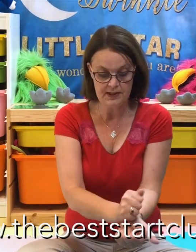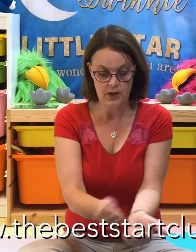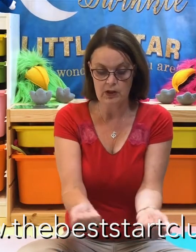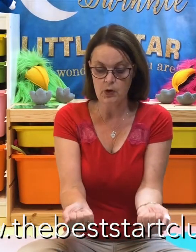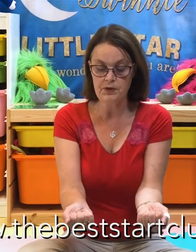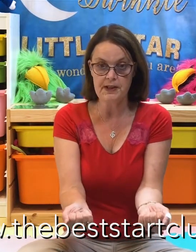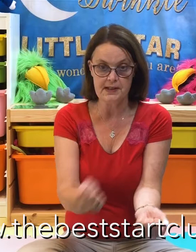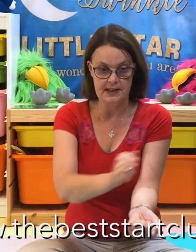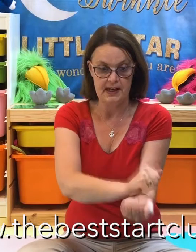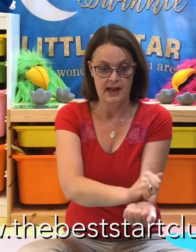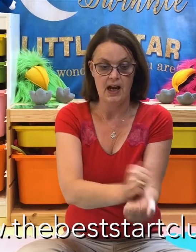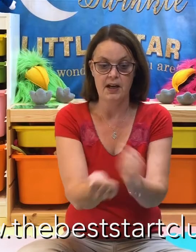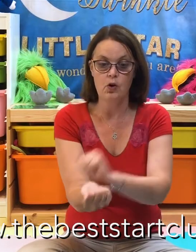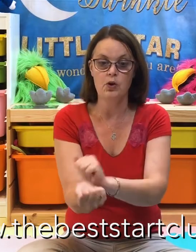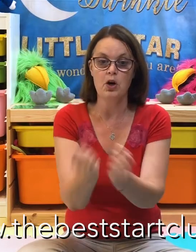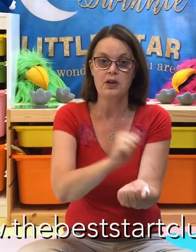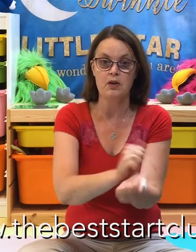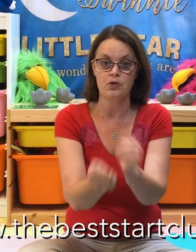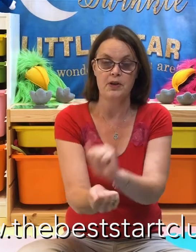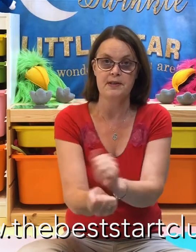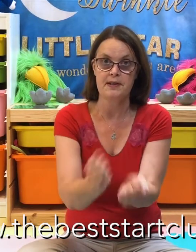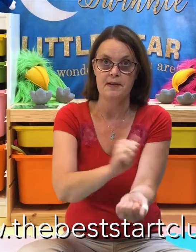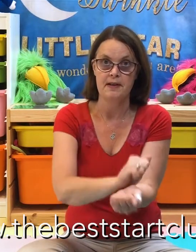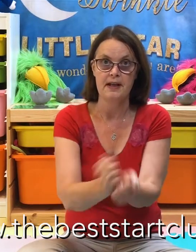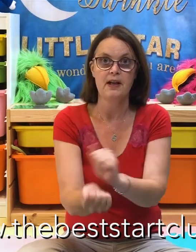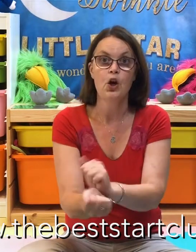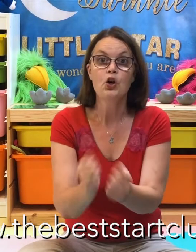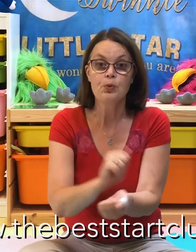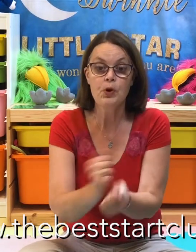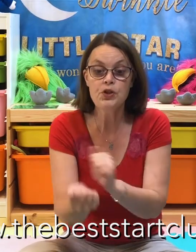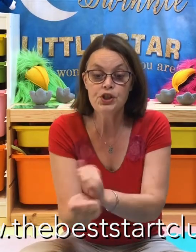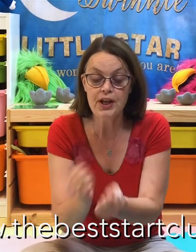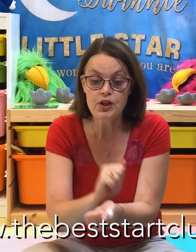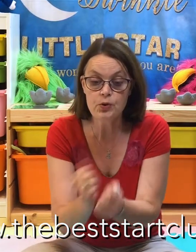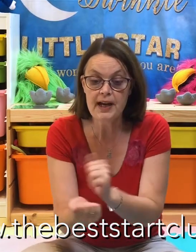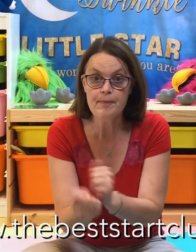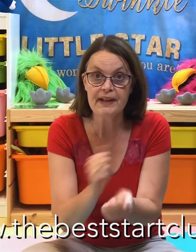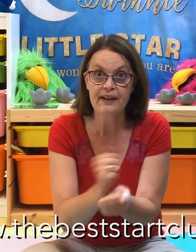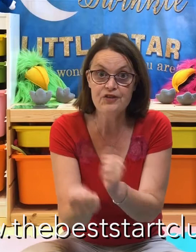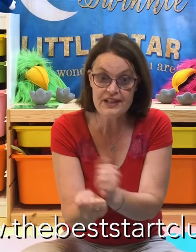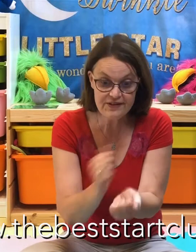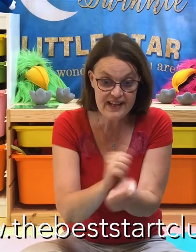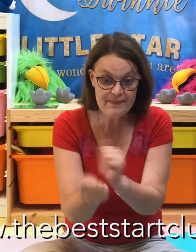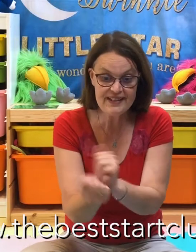here, closed fists, and I call knocking on the wrists. Yeah, so we're going to change your nappy. Are you ready for a nappy